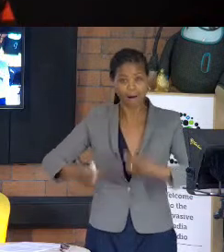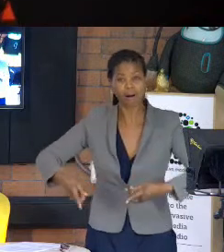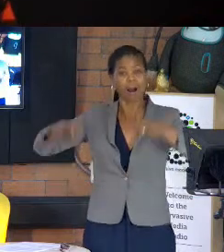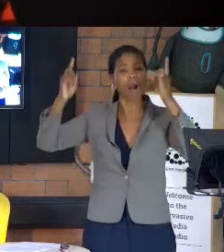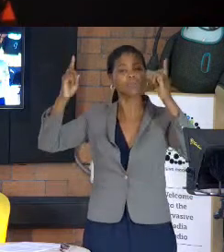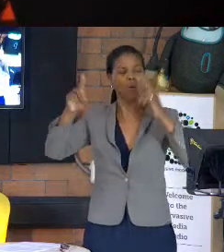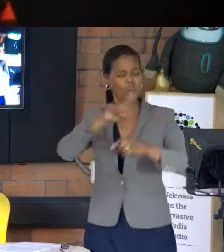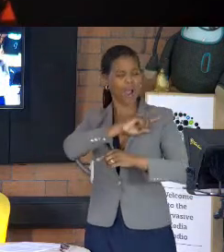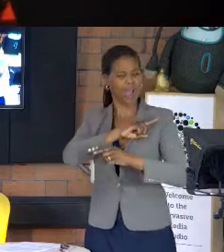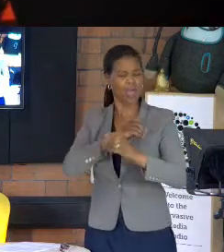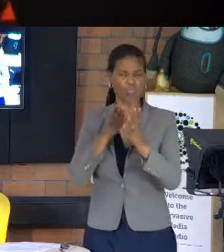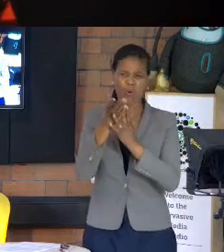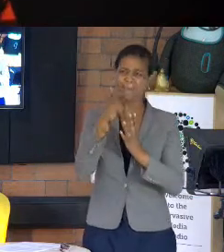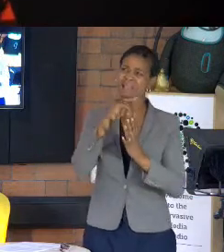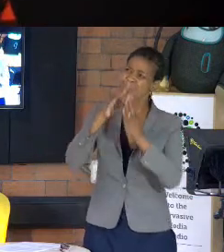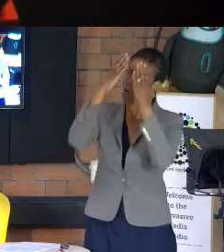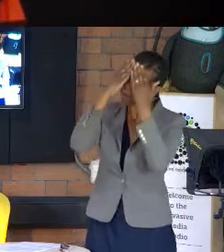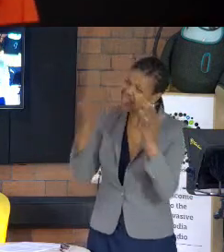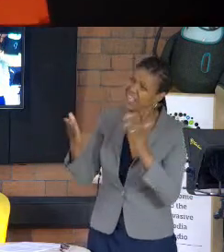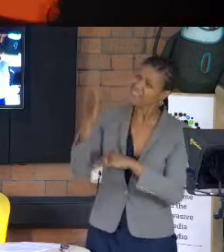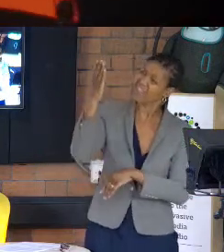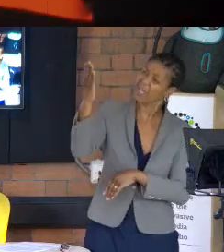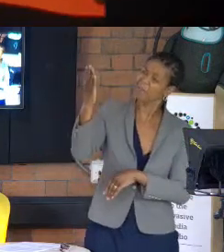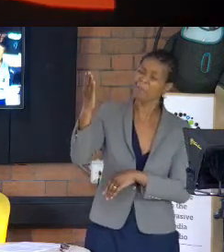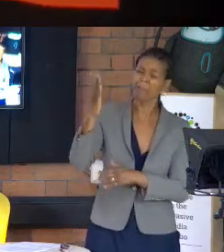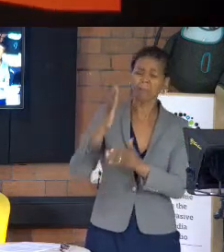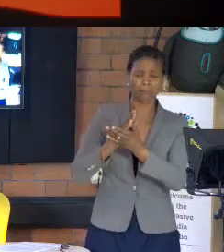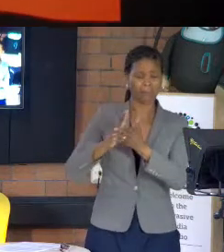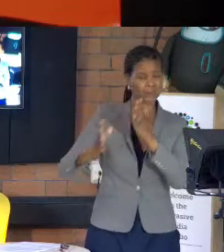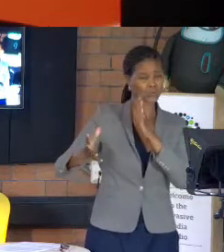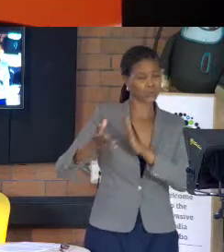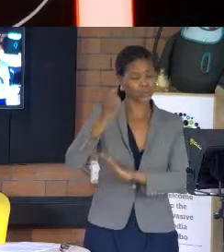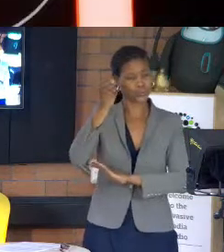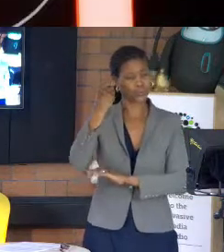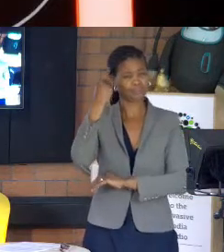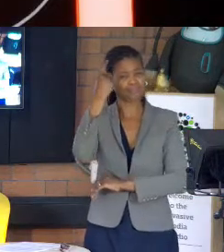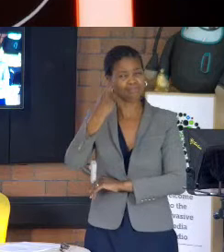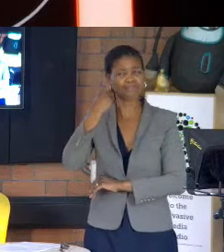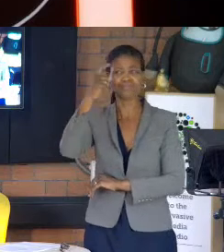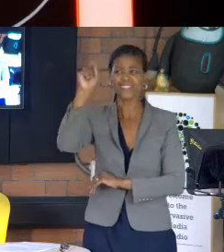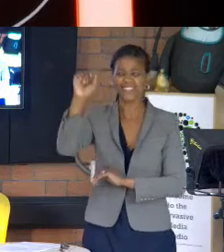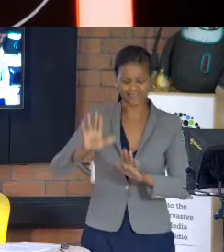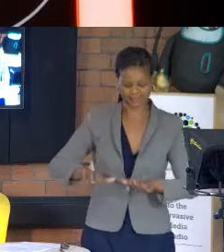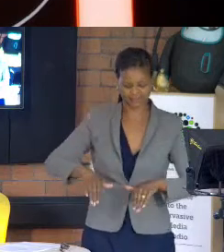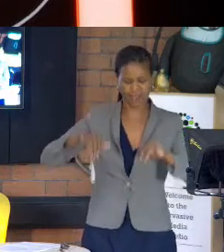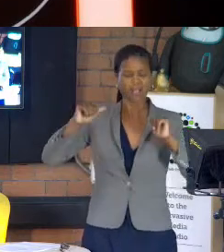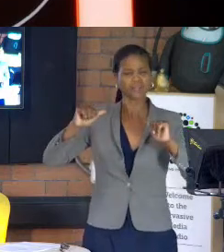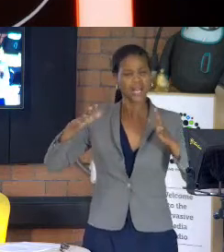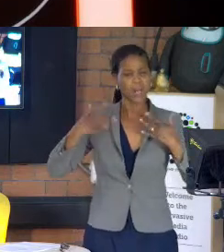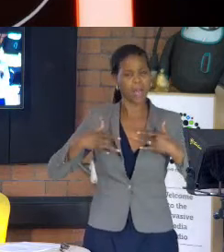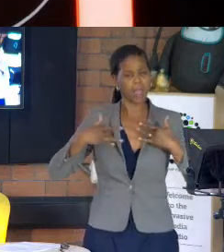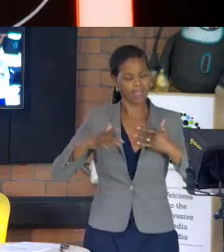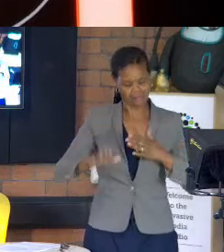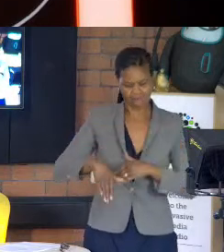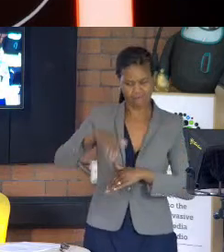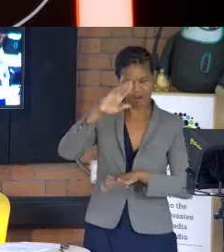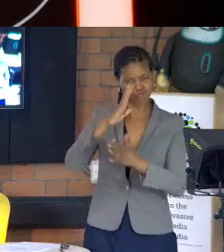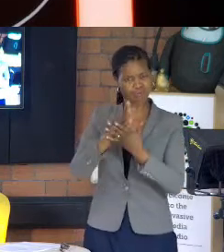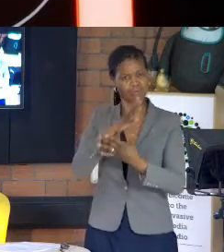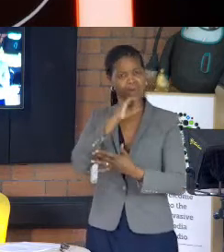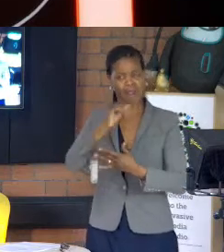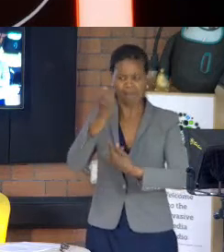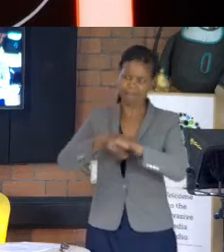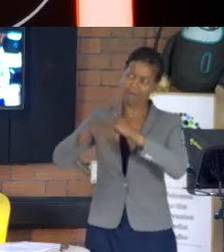is a remarkable achievement when we look at Imhotep's beginning. So no matter where your life may